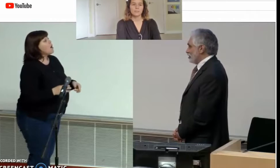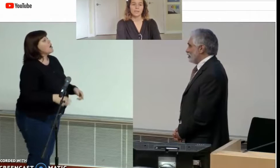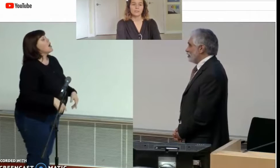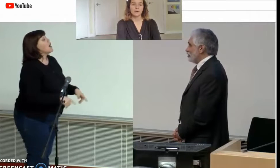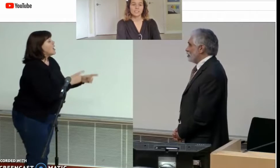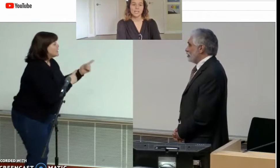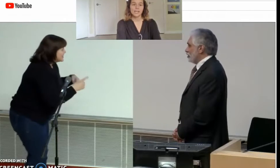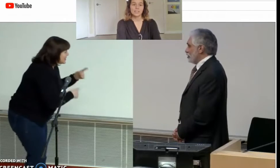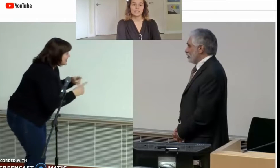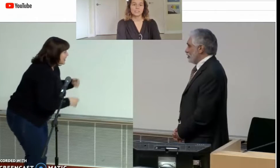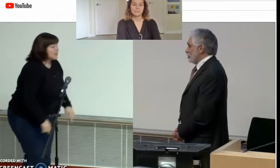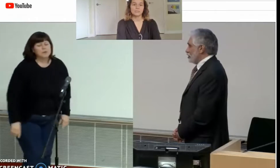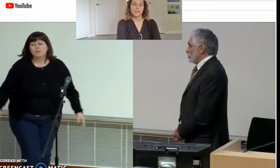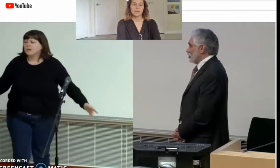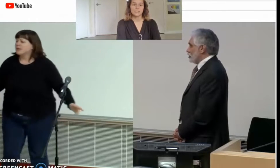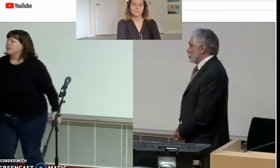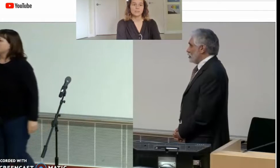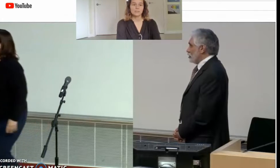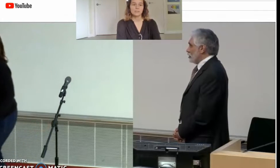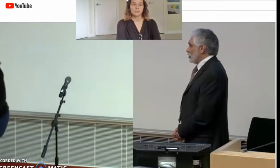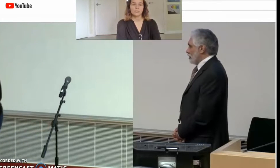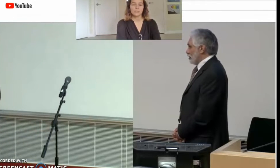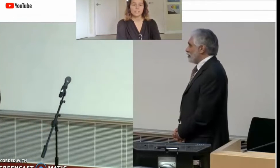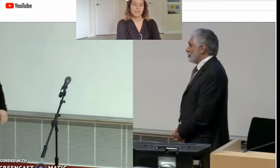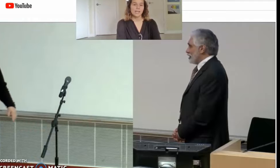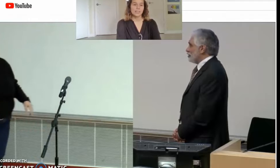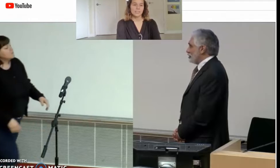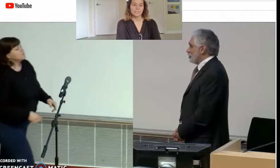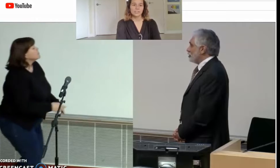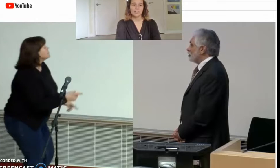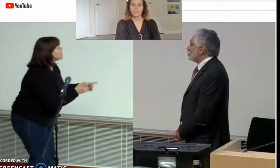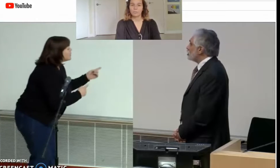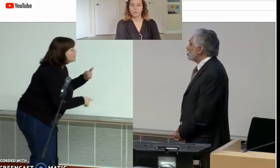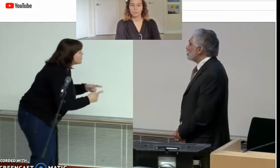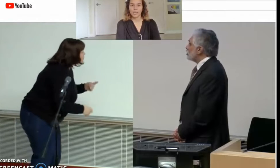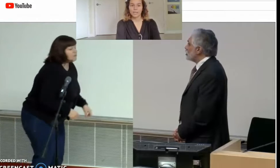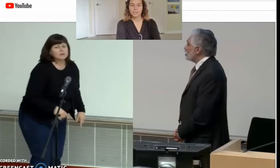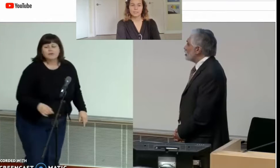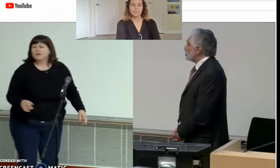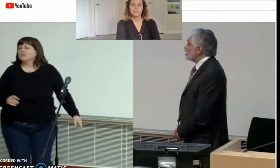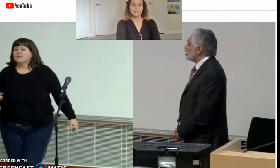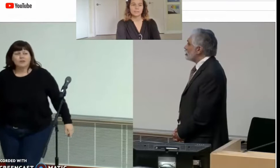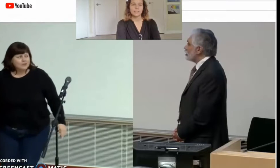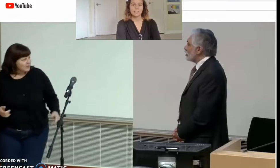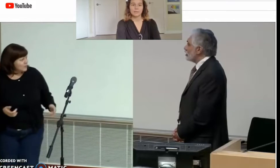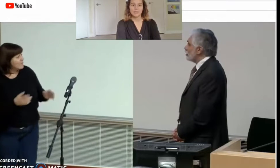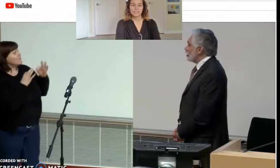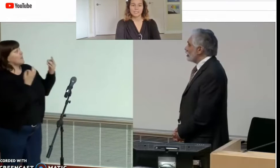Maybe they don't know how to sign and they're still new signers. Or they sign and then they start talking and walk away. And then they come back and